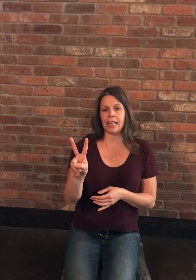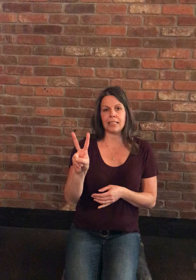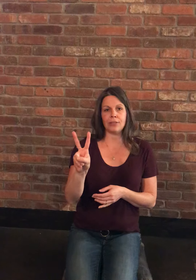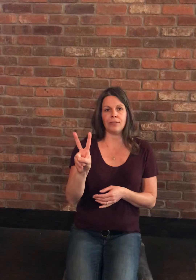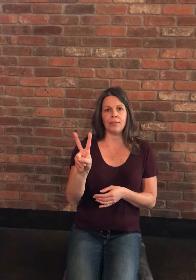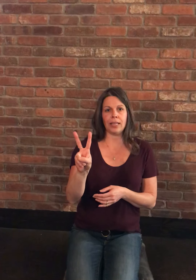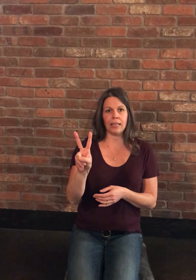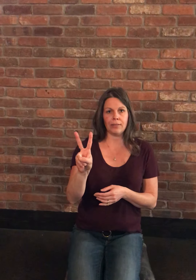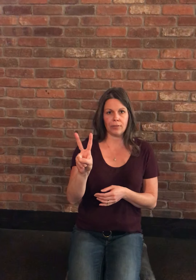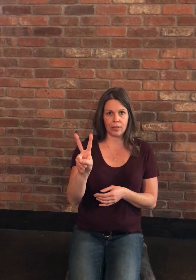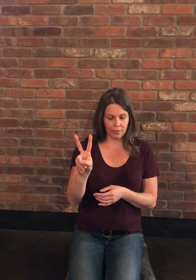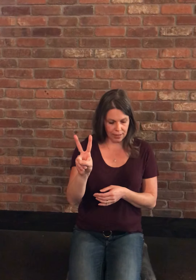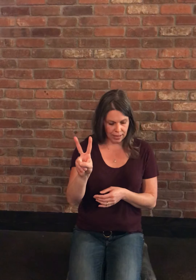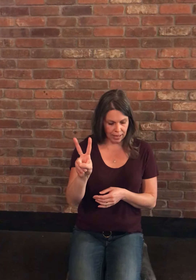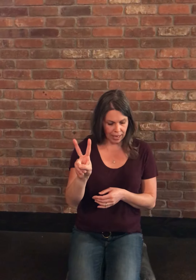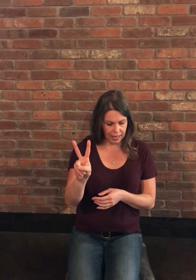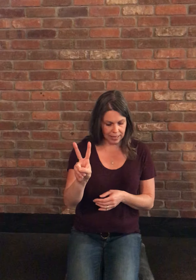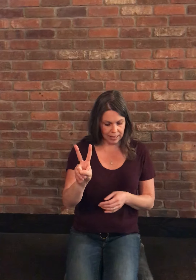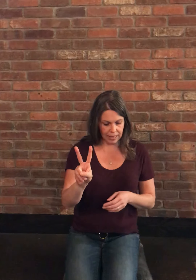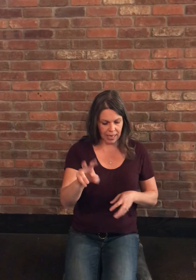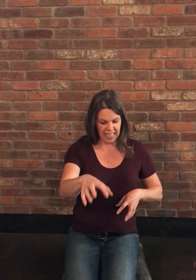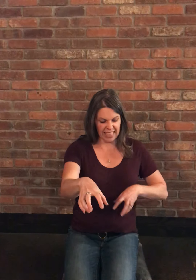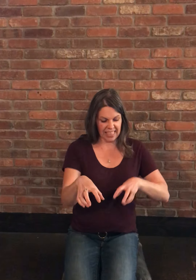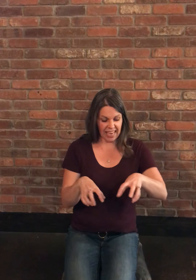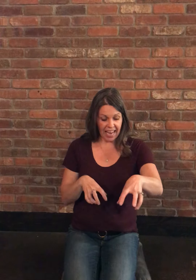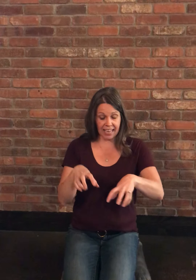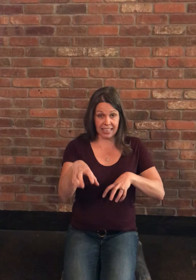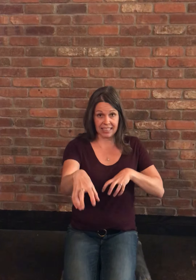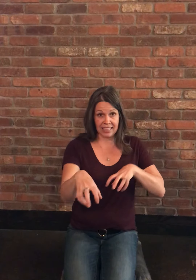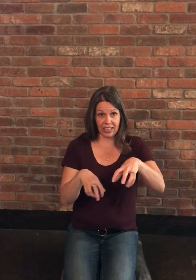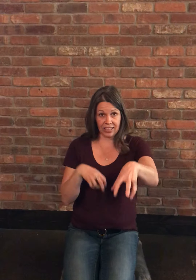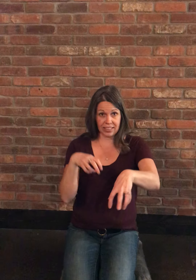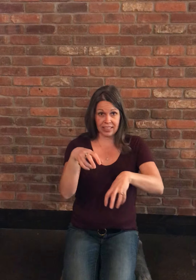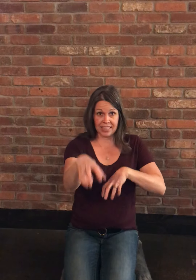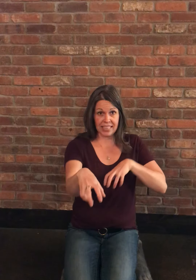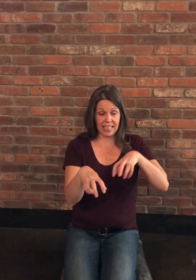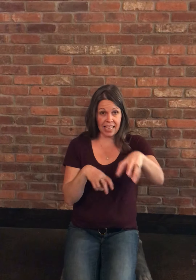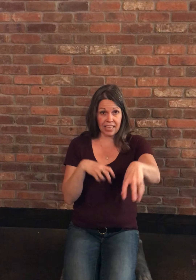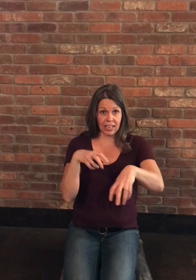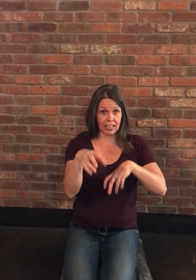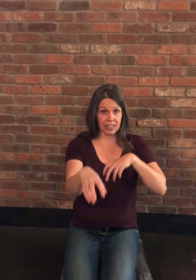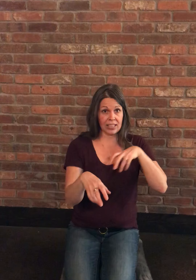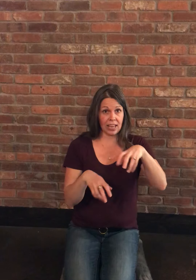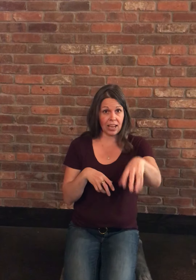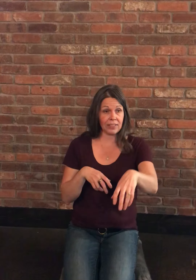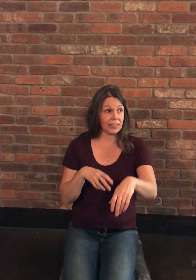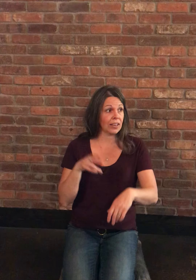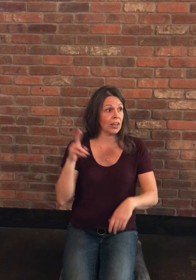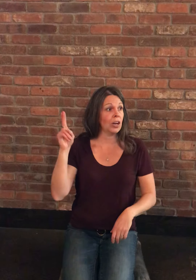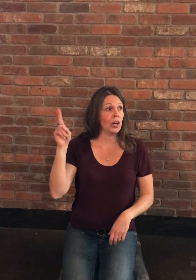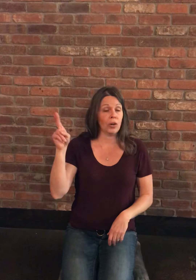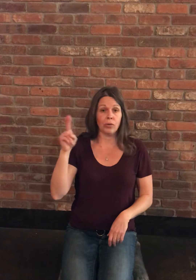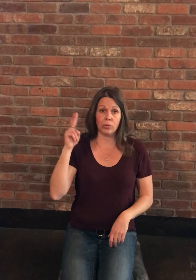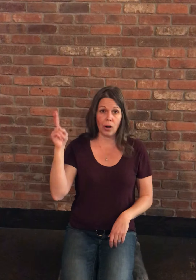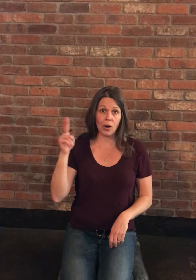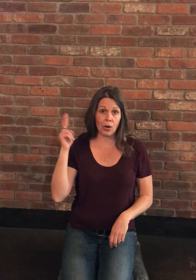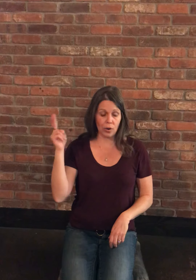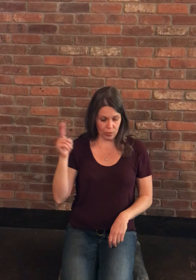Visigoths, do a V for Visigoths. Sack, like you're taking all their stuff. Rome.